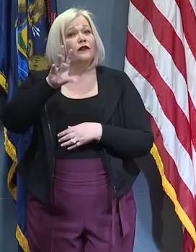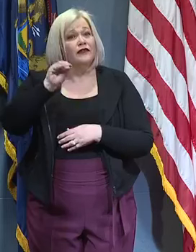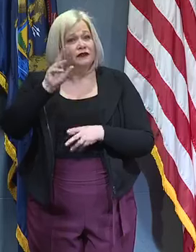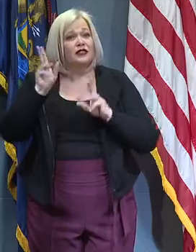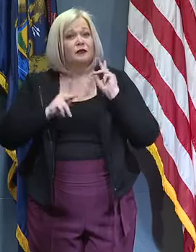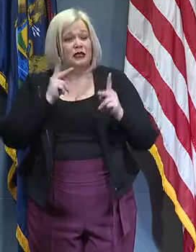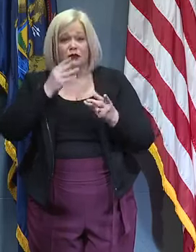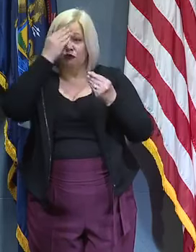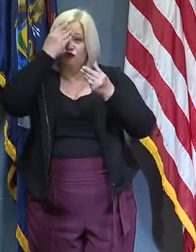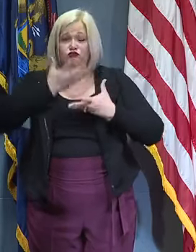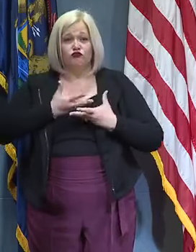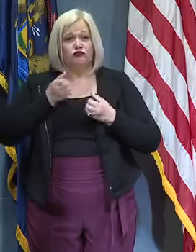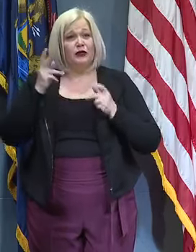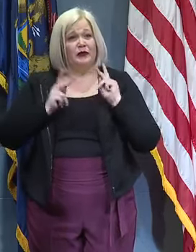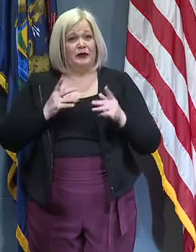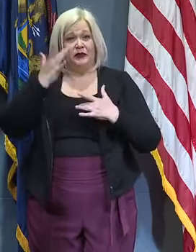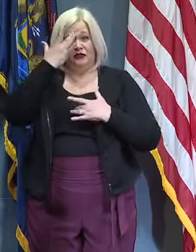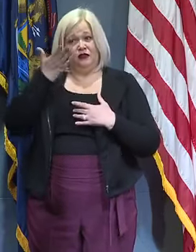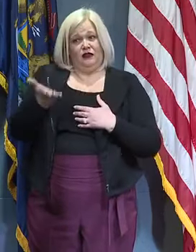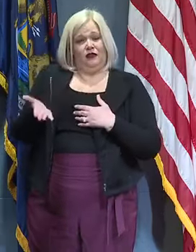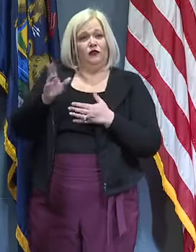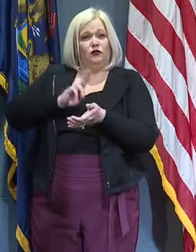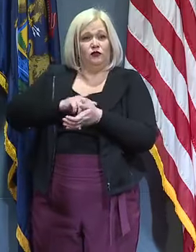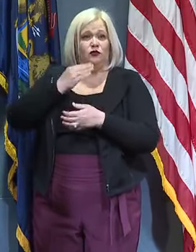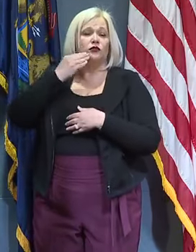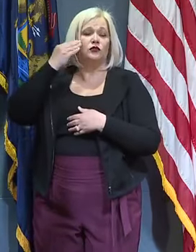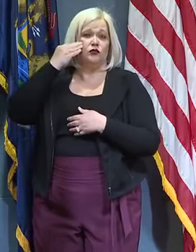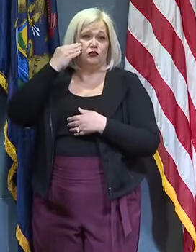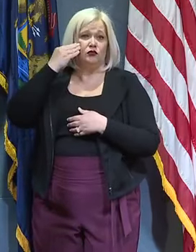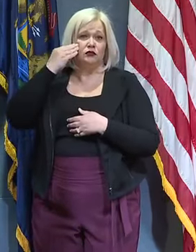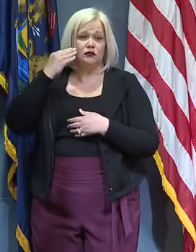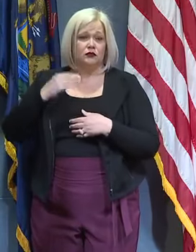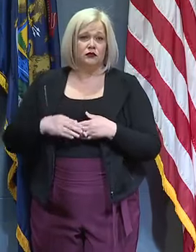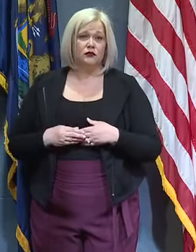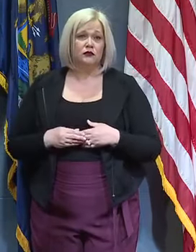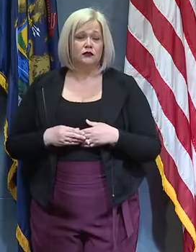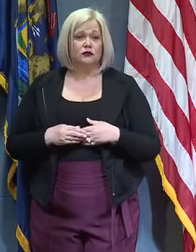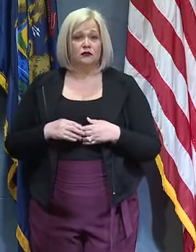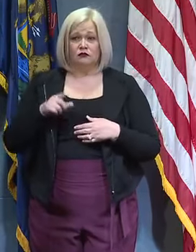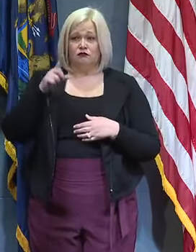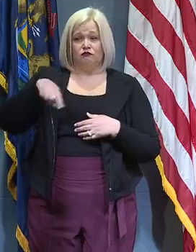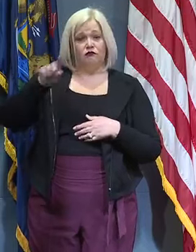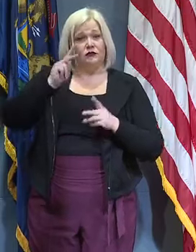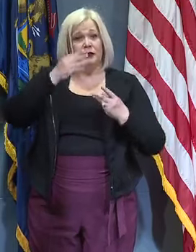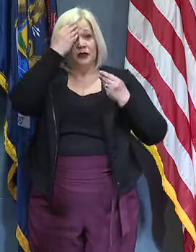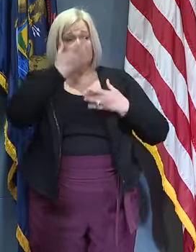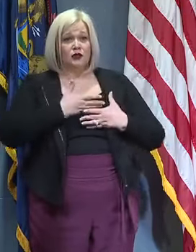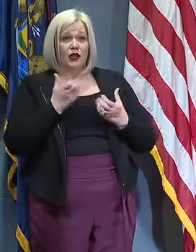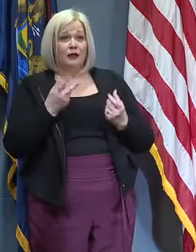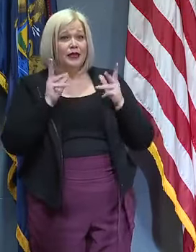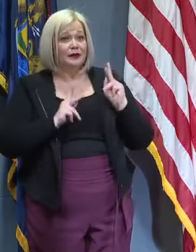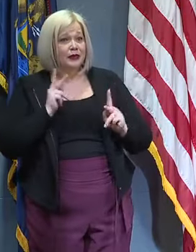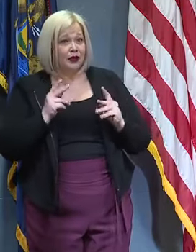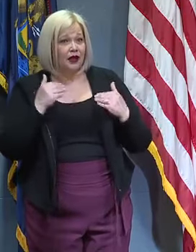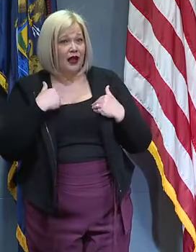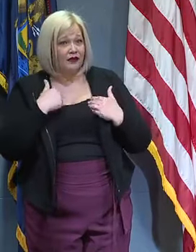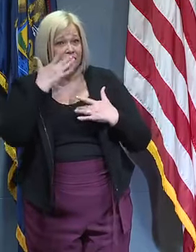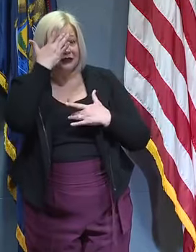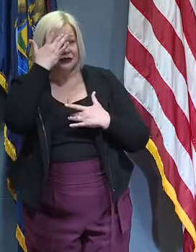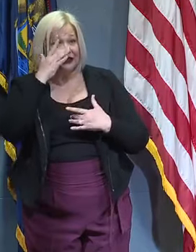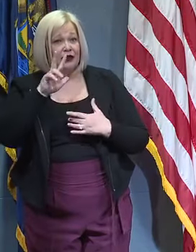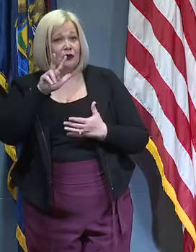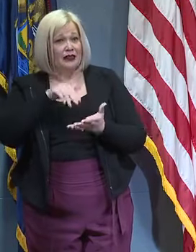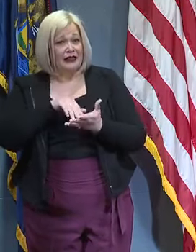reported data, which is about 91% of the total number of nursing homes. Among those reporting, we have